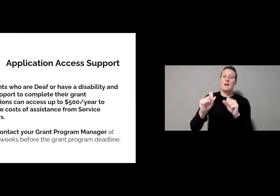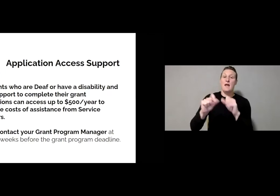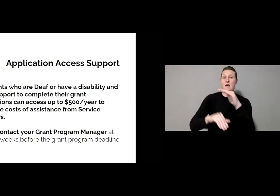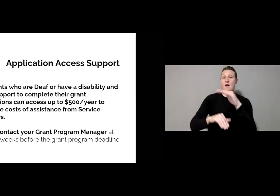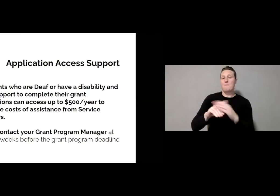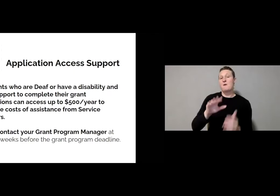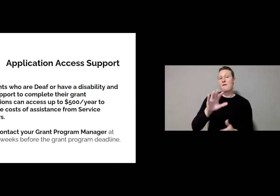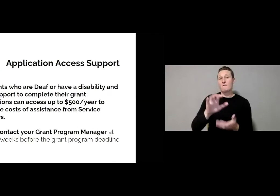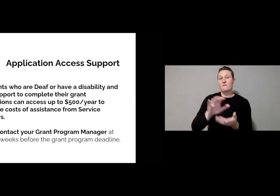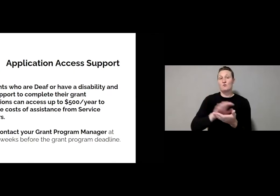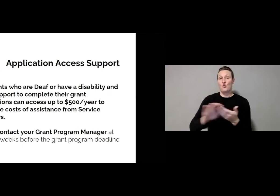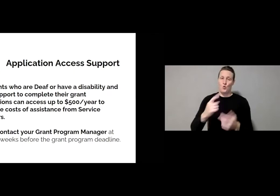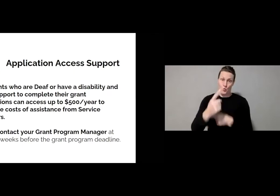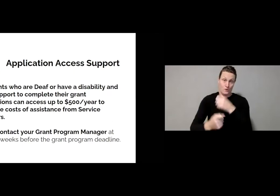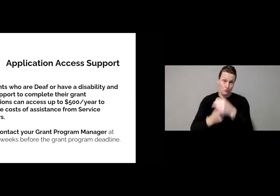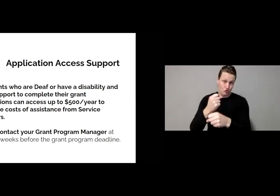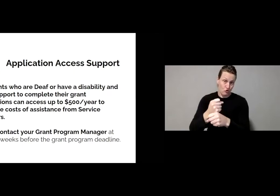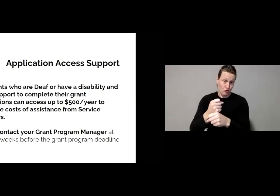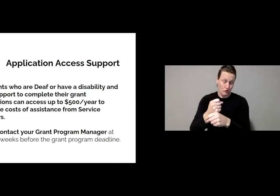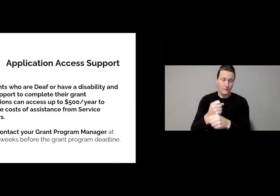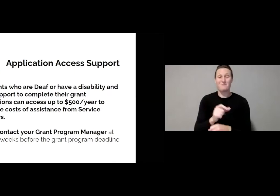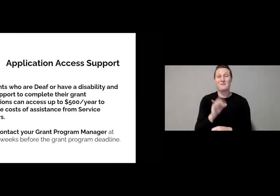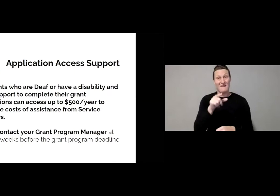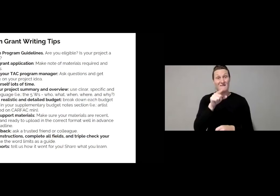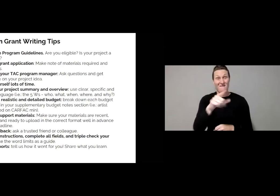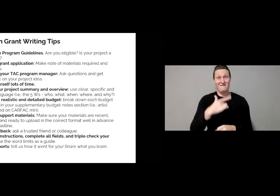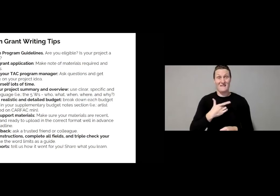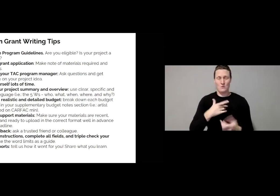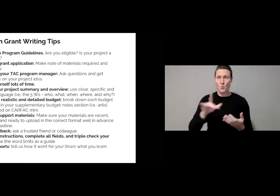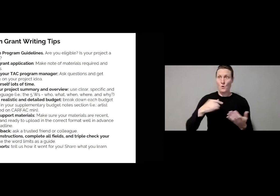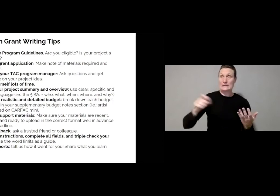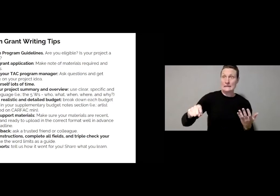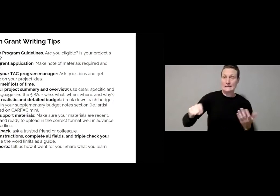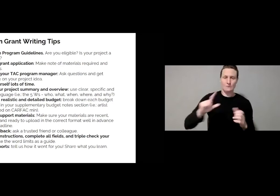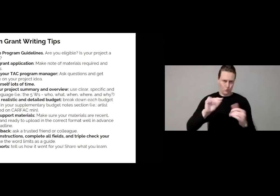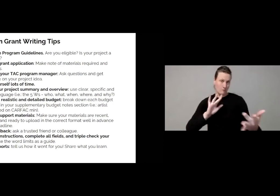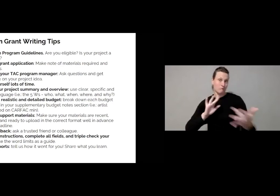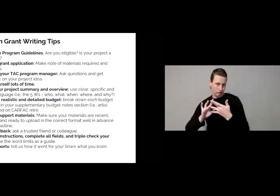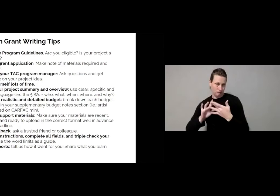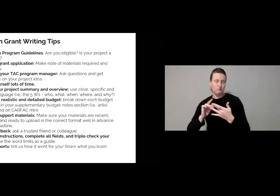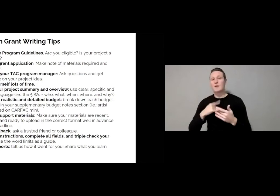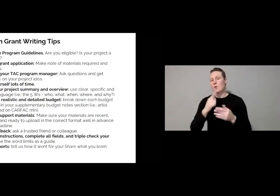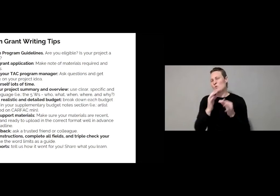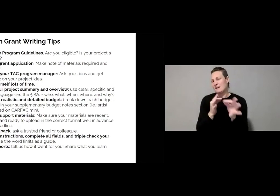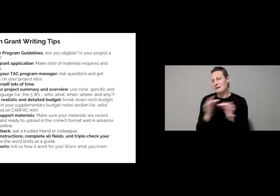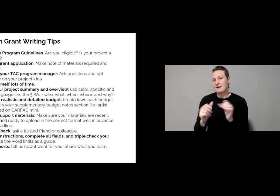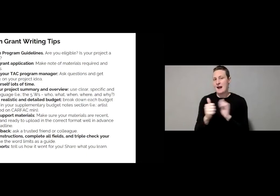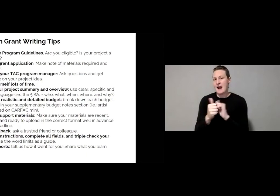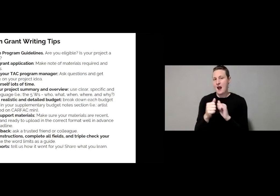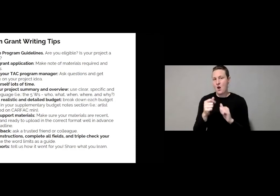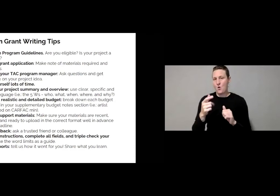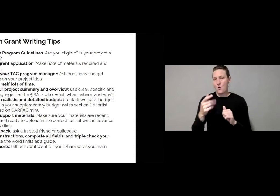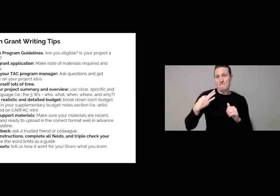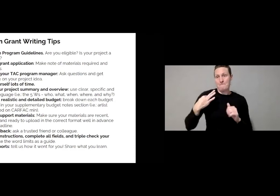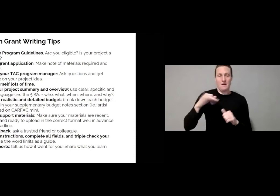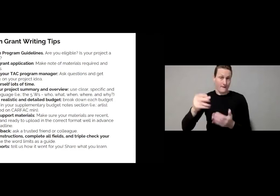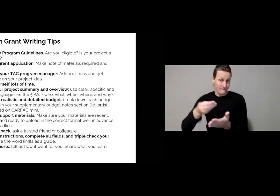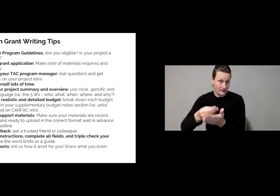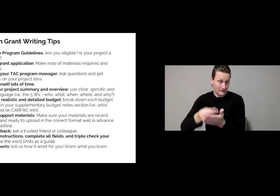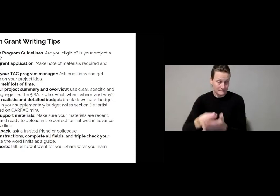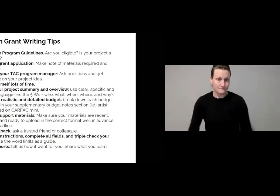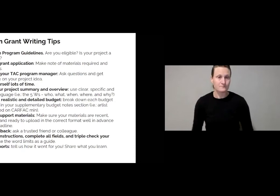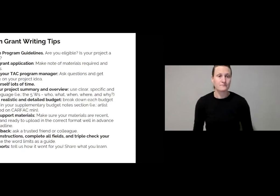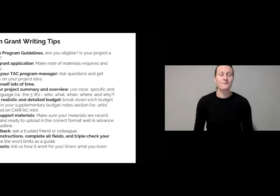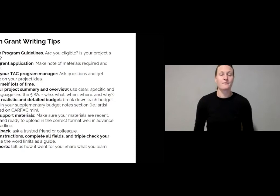and I'll show you how to access that those costs. So this is just a little, I know it's cut off a bit, I think, well, the way